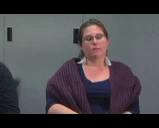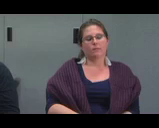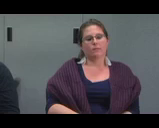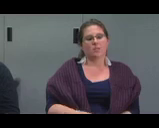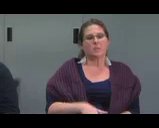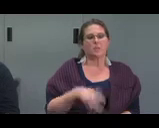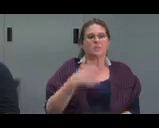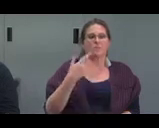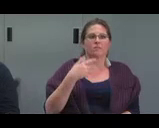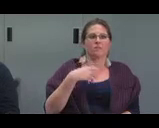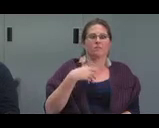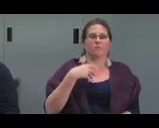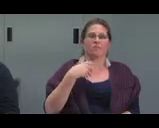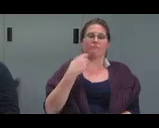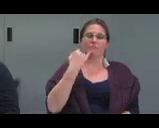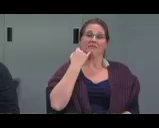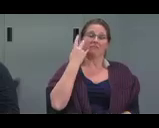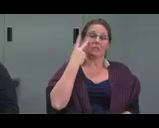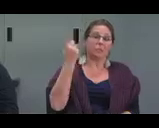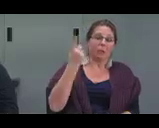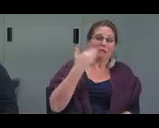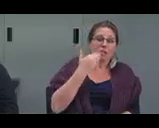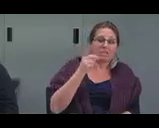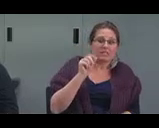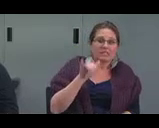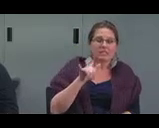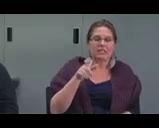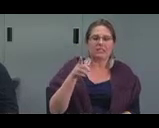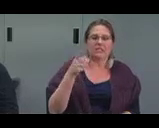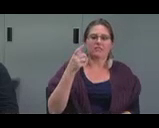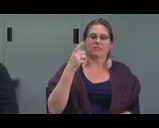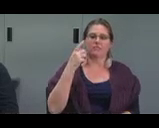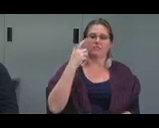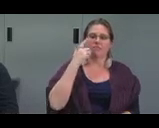If I see someone having a good day, they look happy.